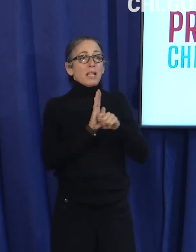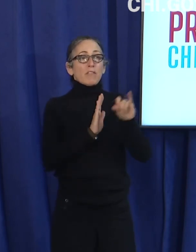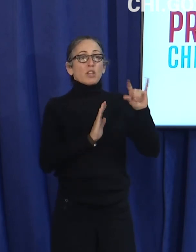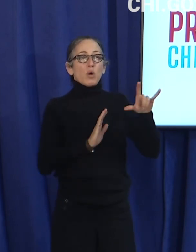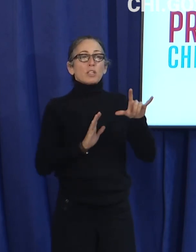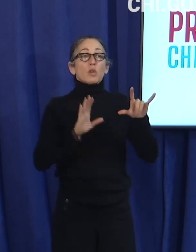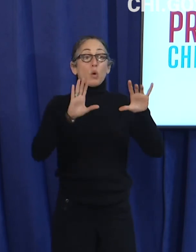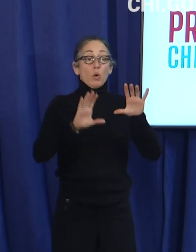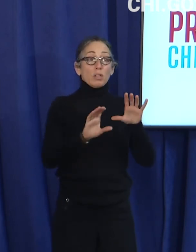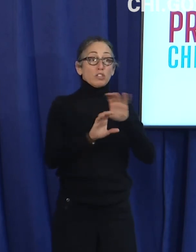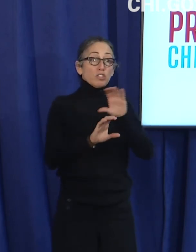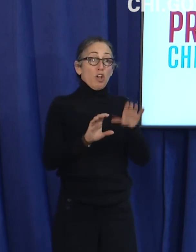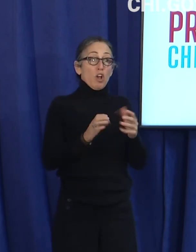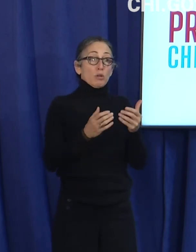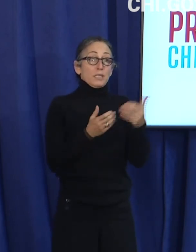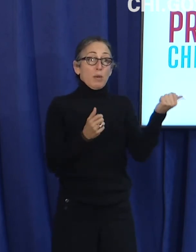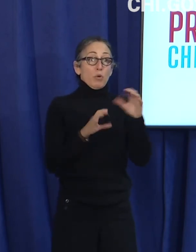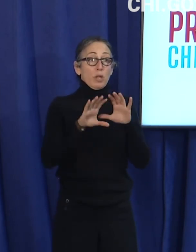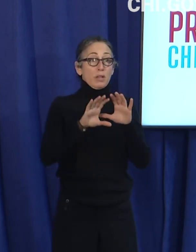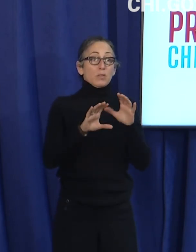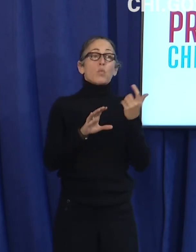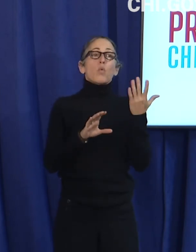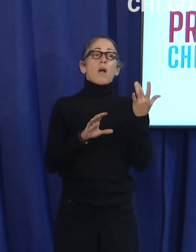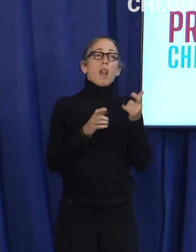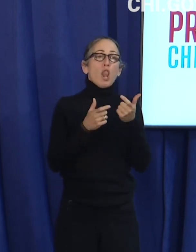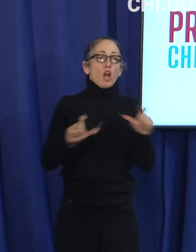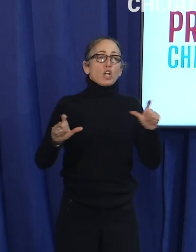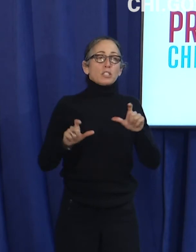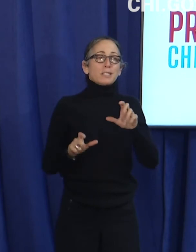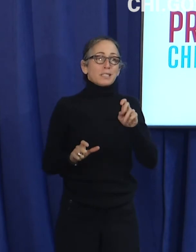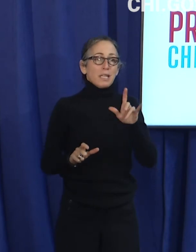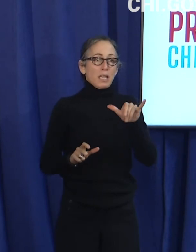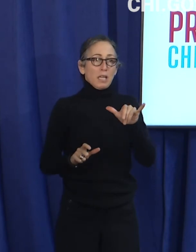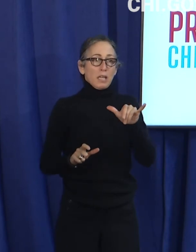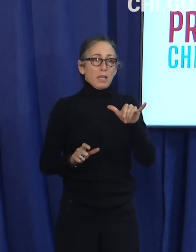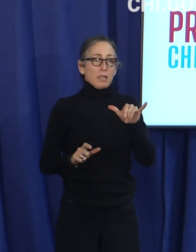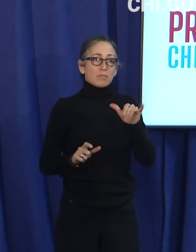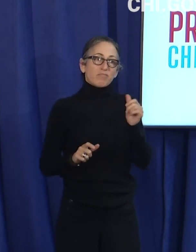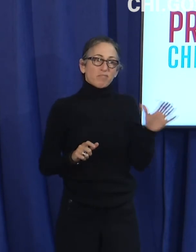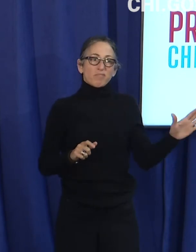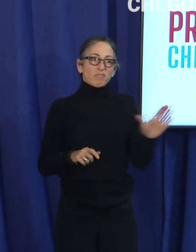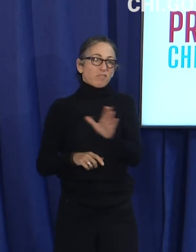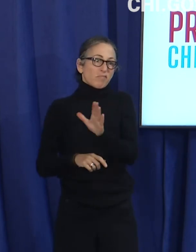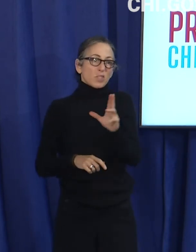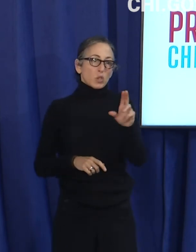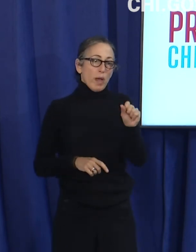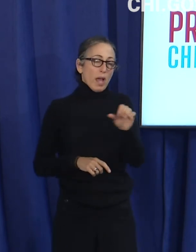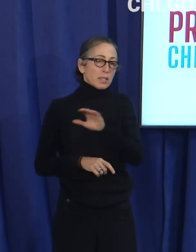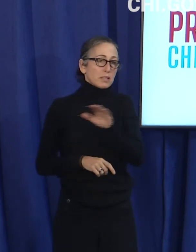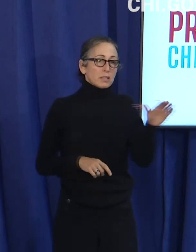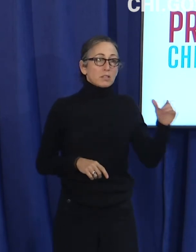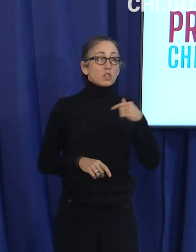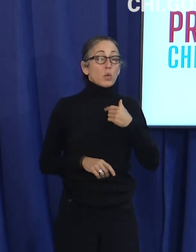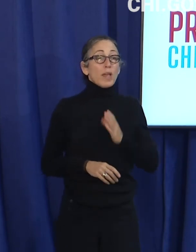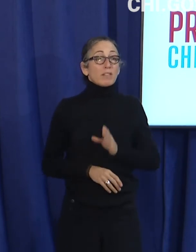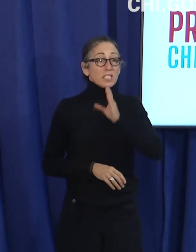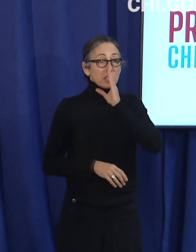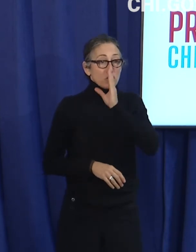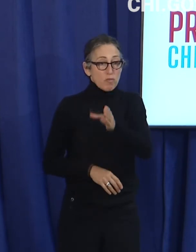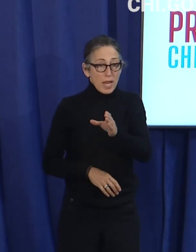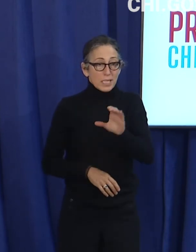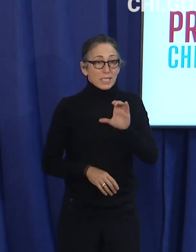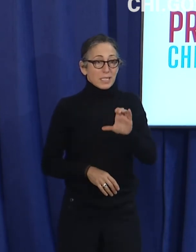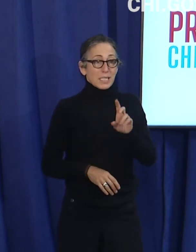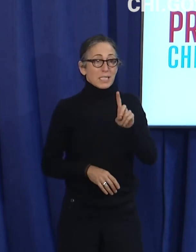because we're one of the large cities in the U.S. that for years and years does receive direct CDC